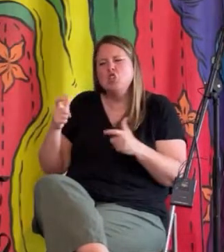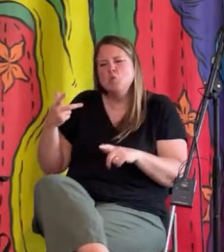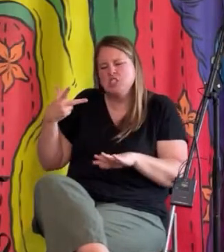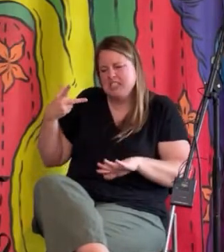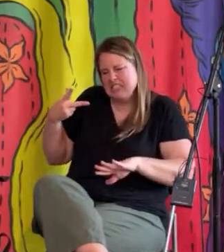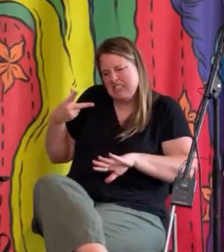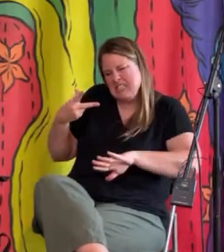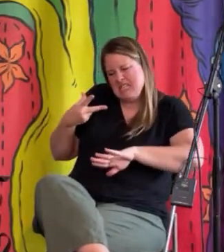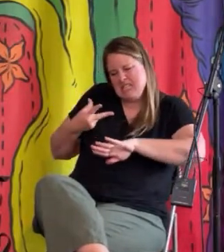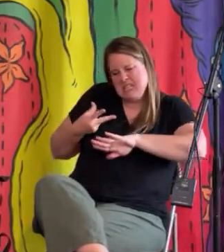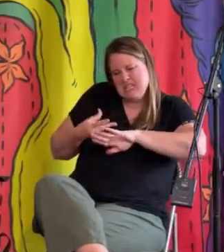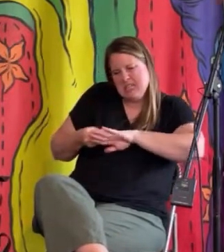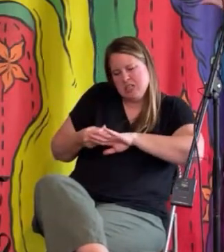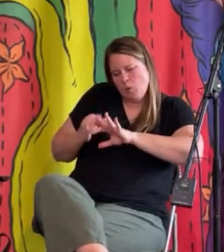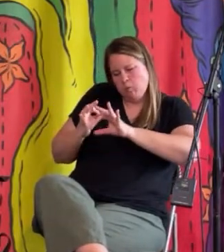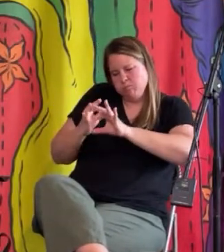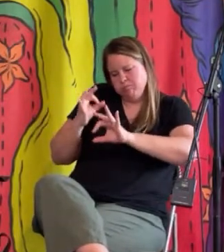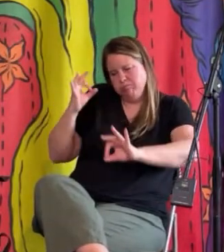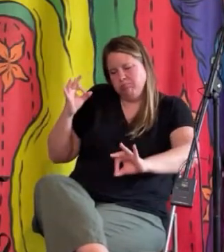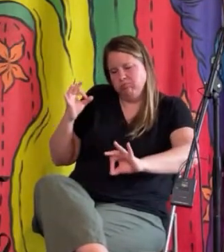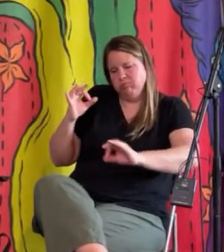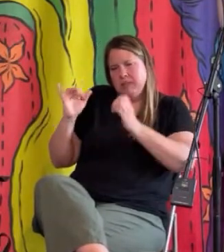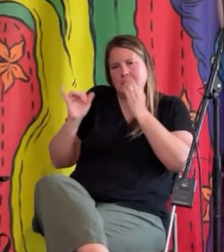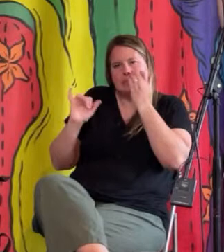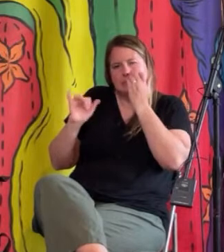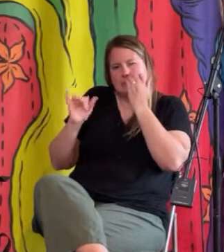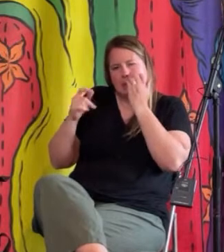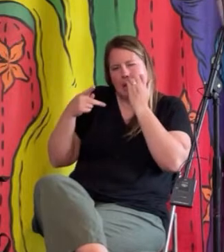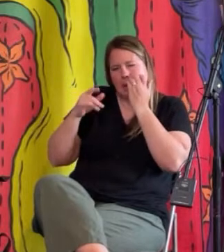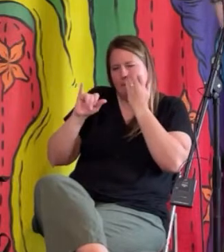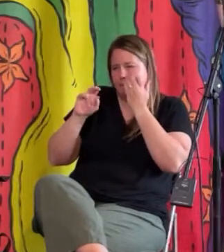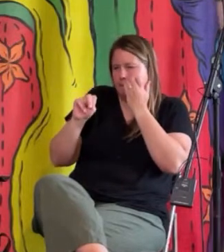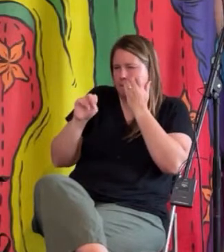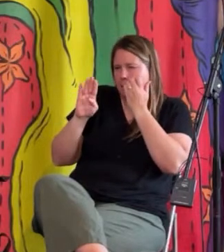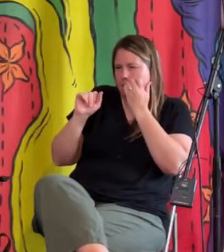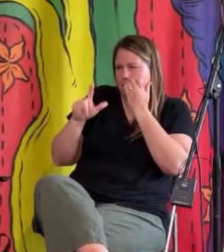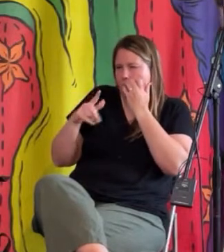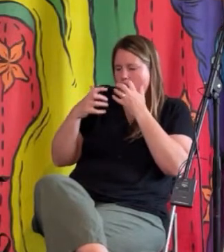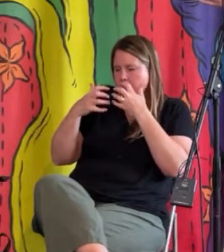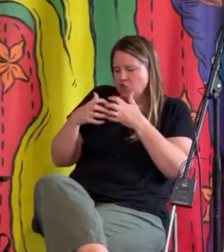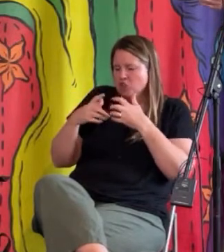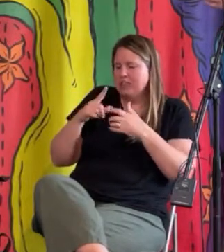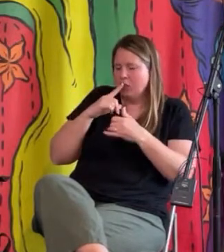And it's like a pinball machine. There's literally a spiral